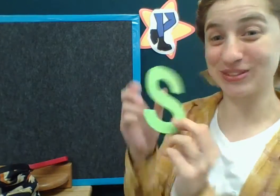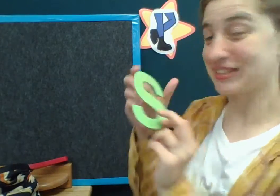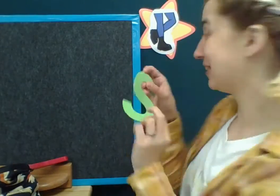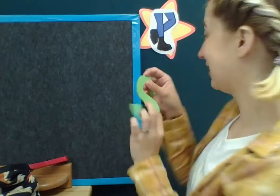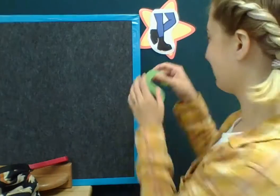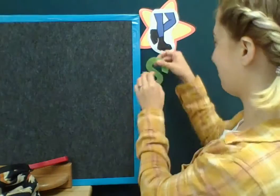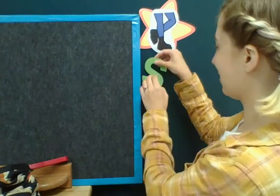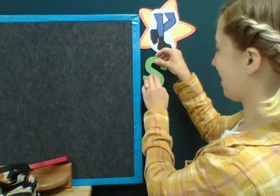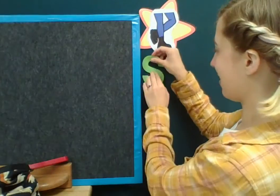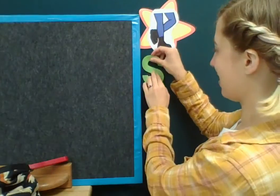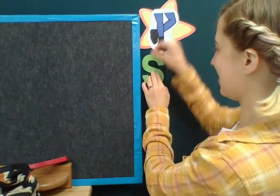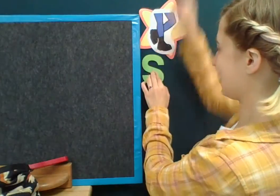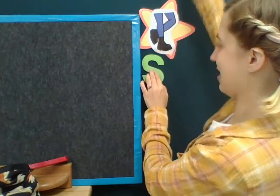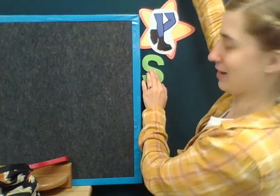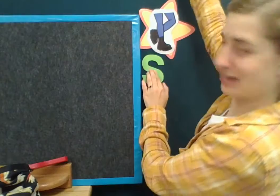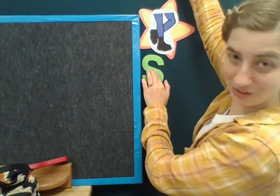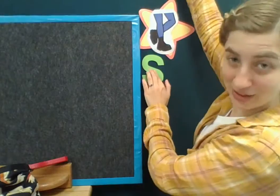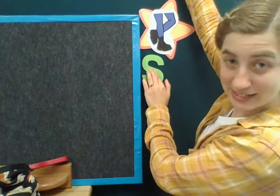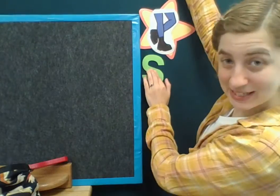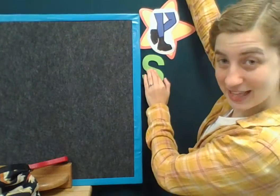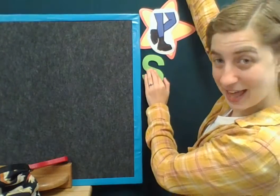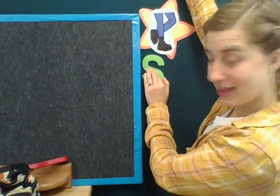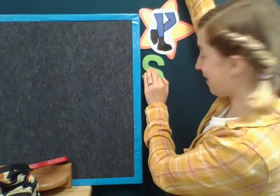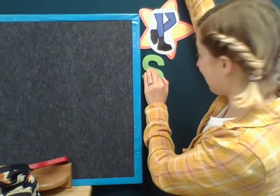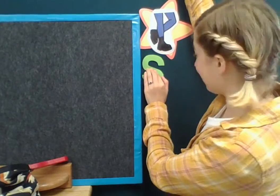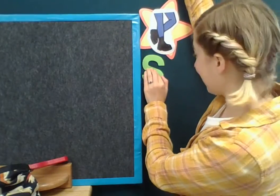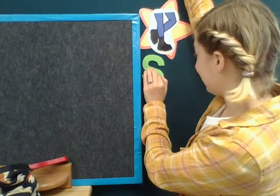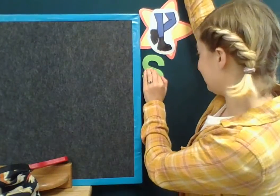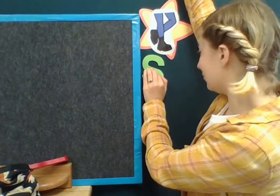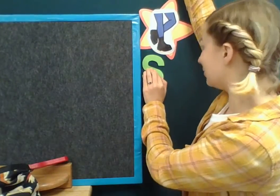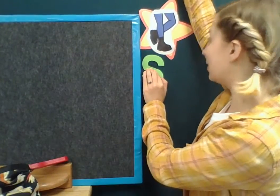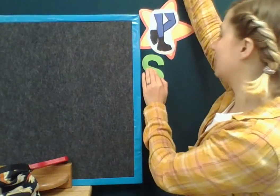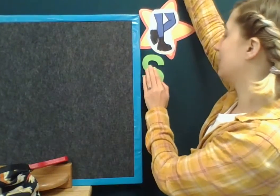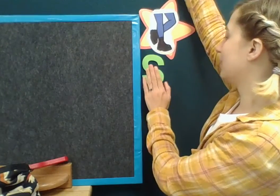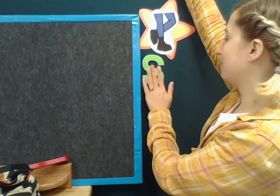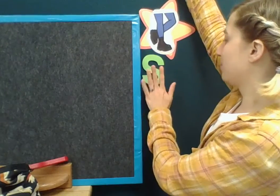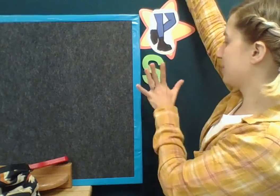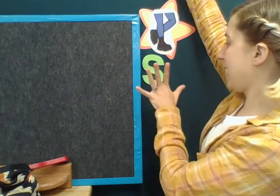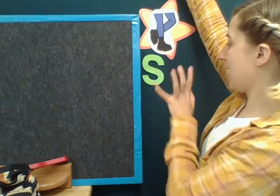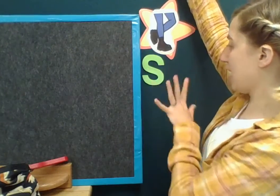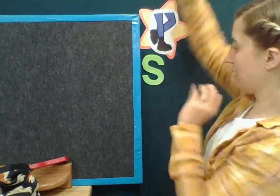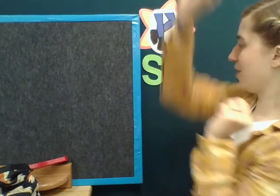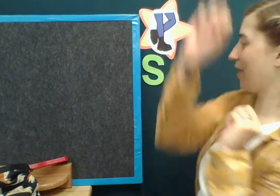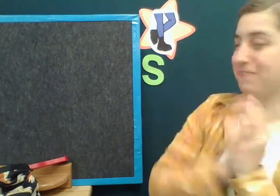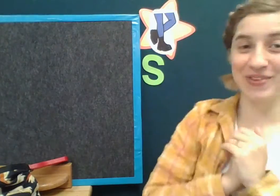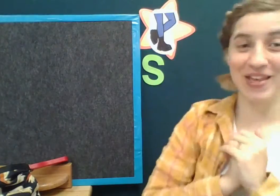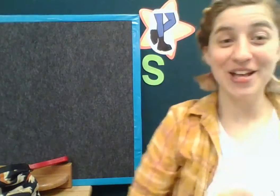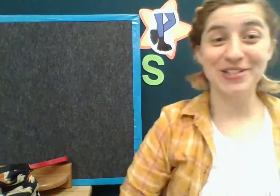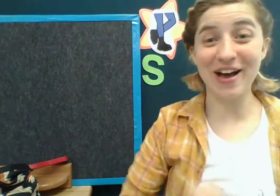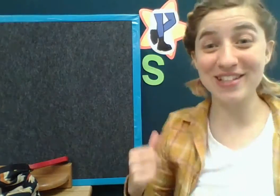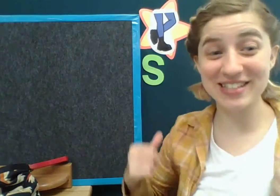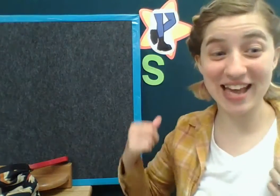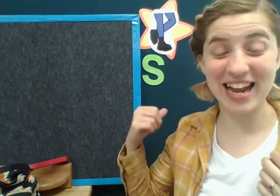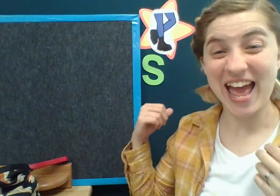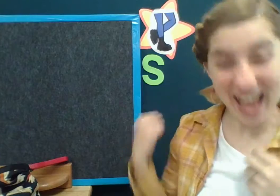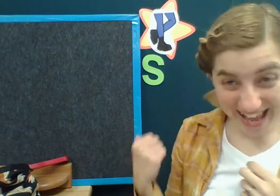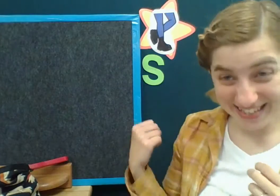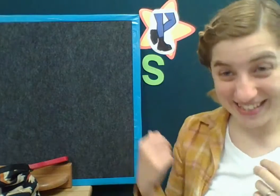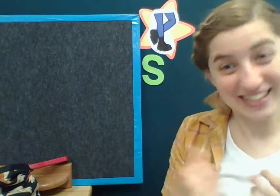shoes. I'm gonna put that right there. Yeah, you guys can see that? Okay. Oh, stay. Okay. So how to sign S